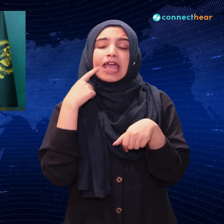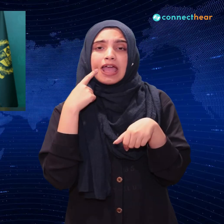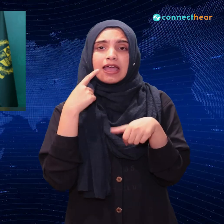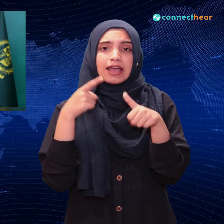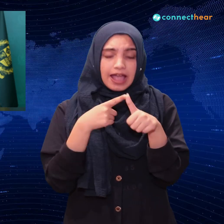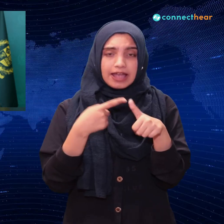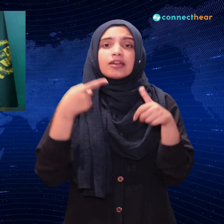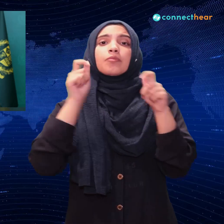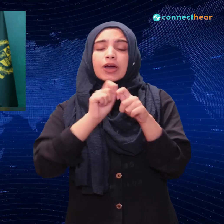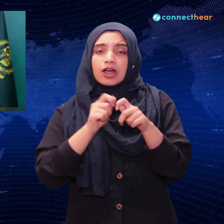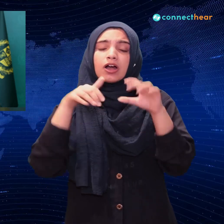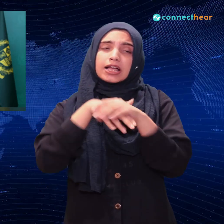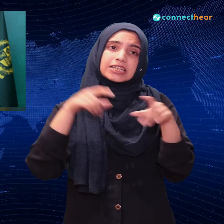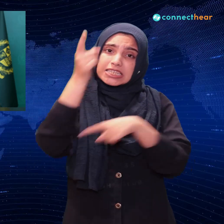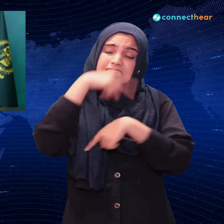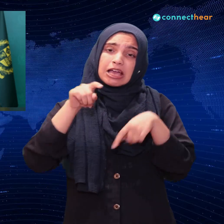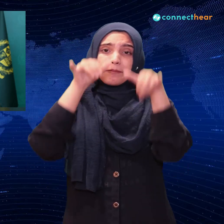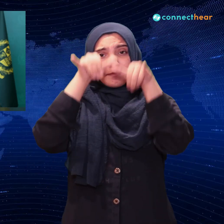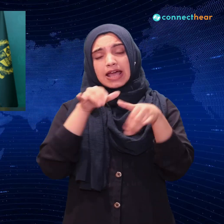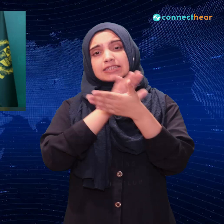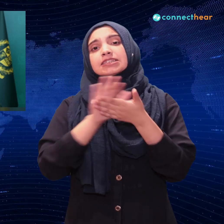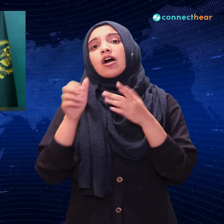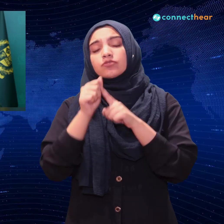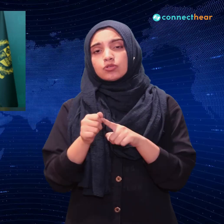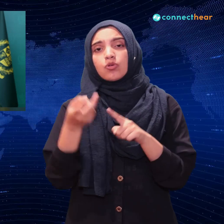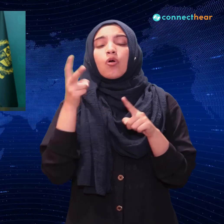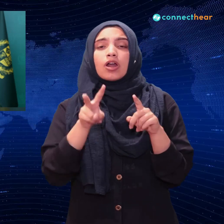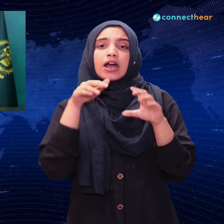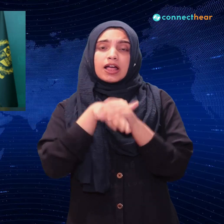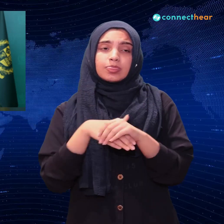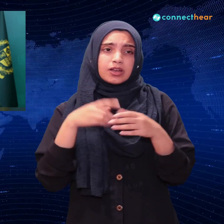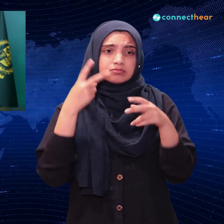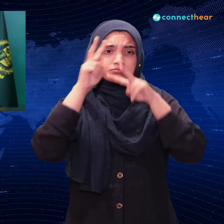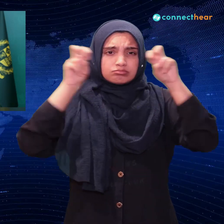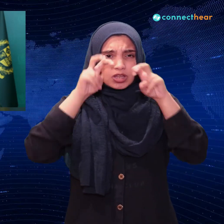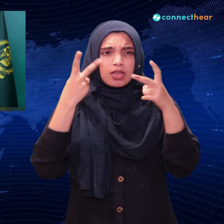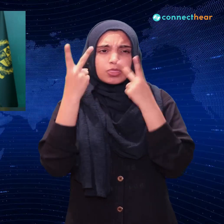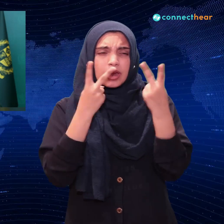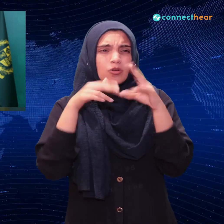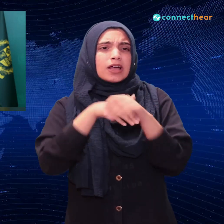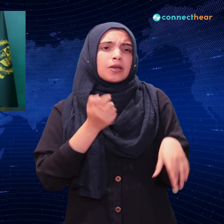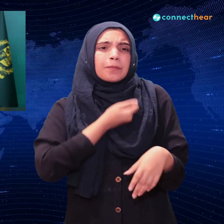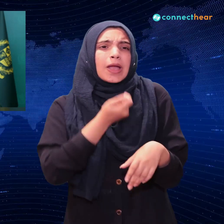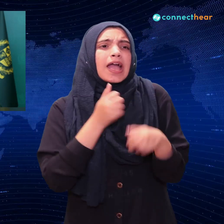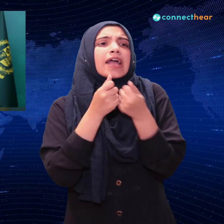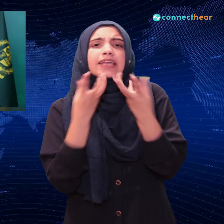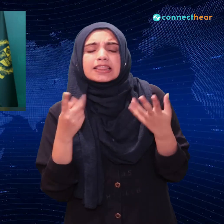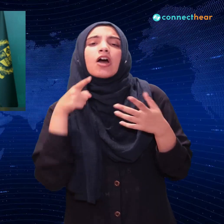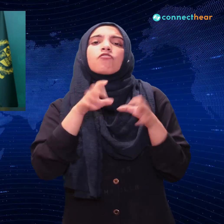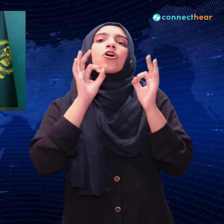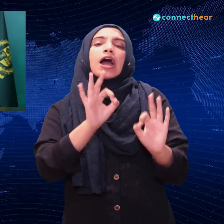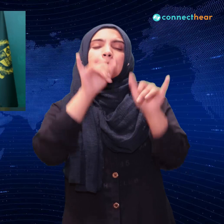redistribution of unutilized SDRs, and allotment of a greater proportion of SDRs to developing